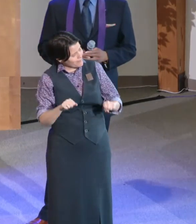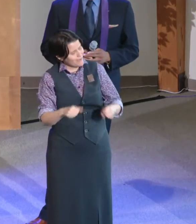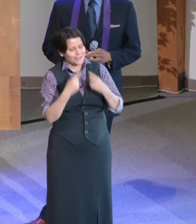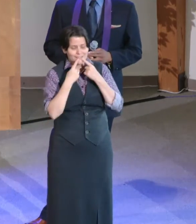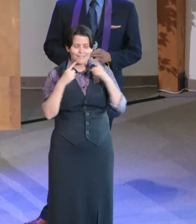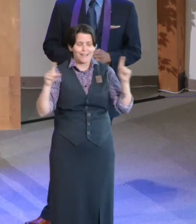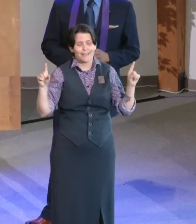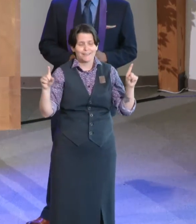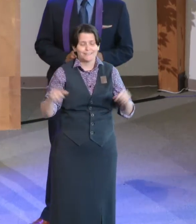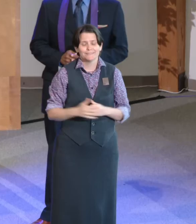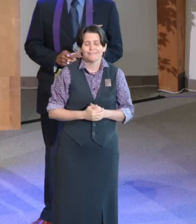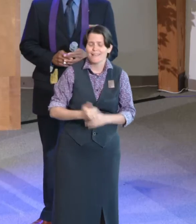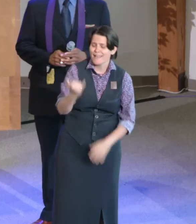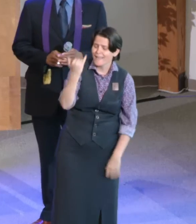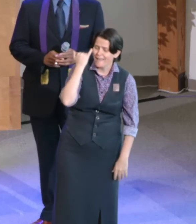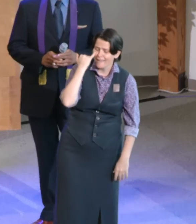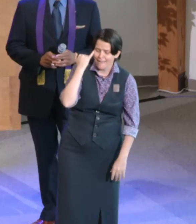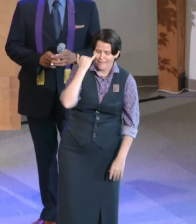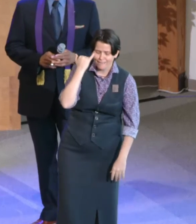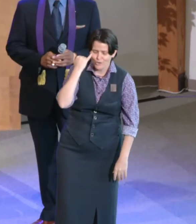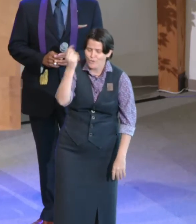if you're discouraged,